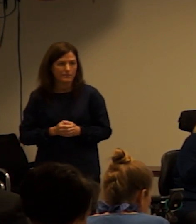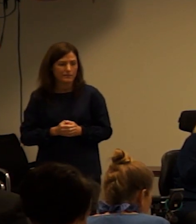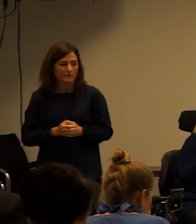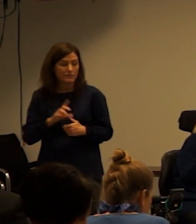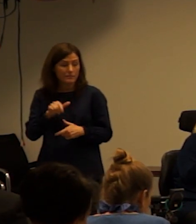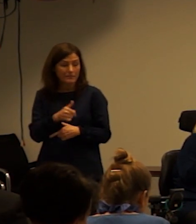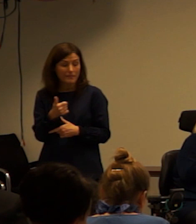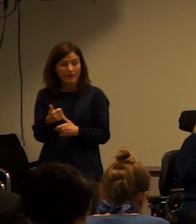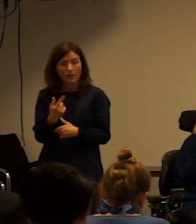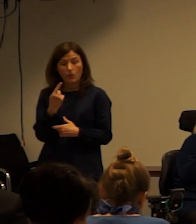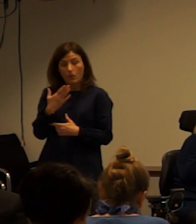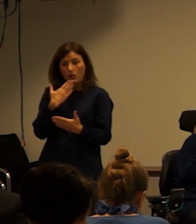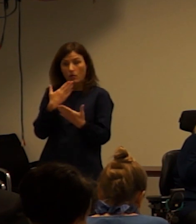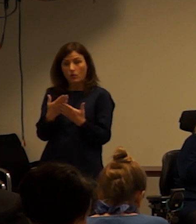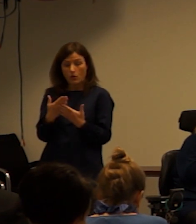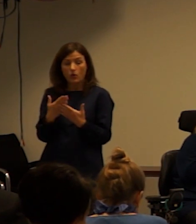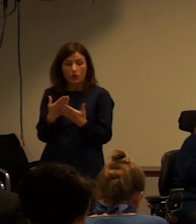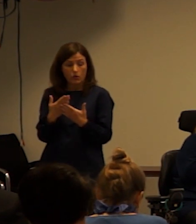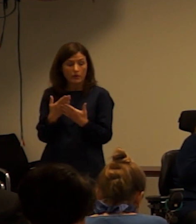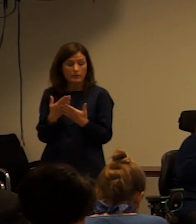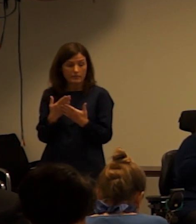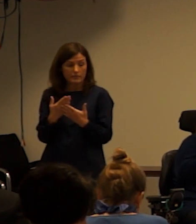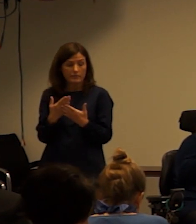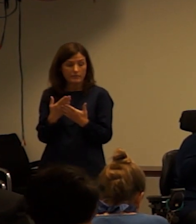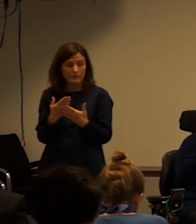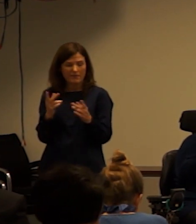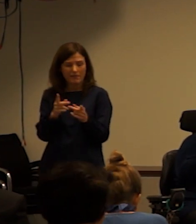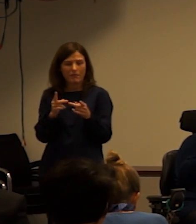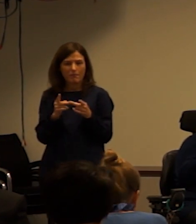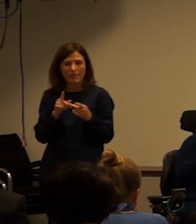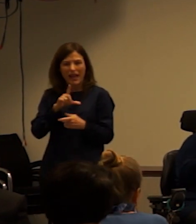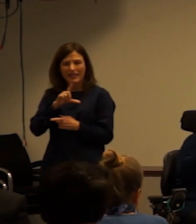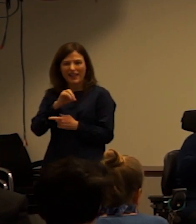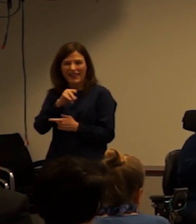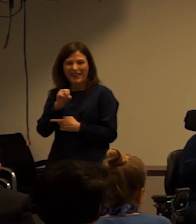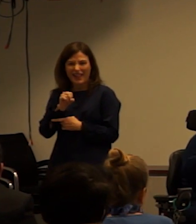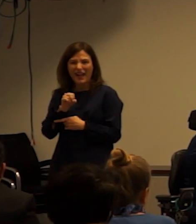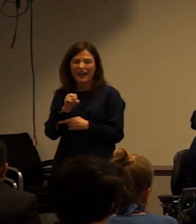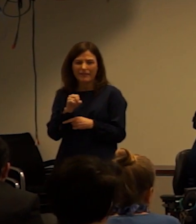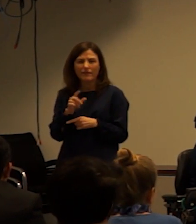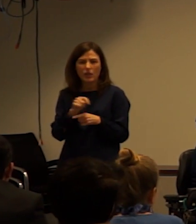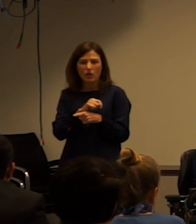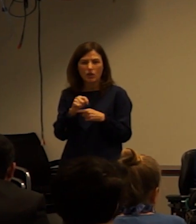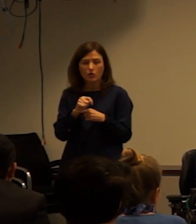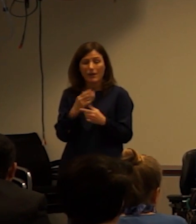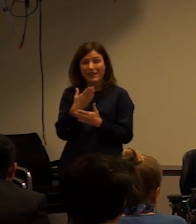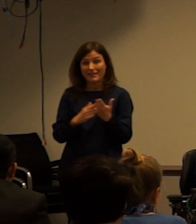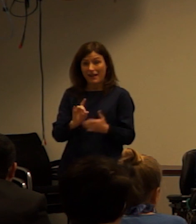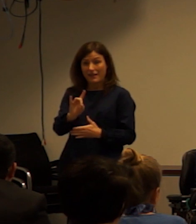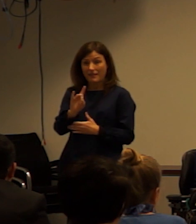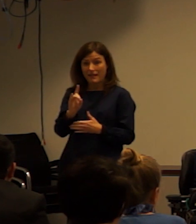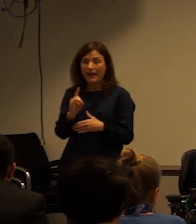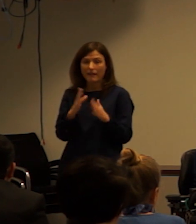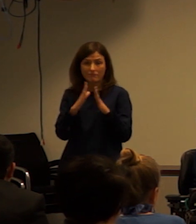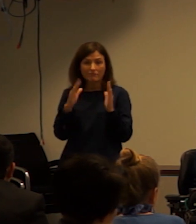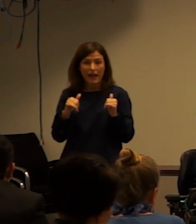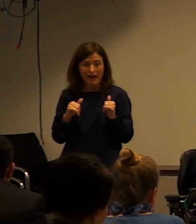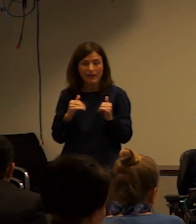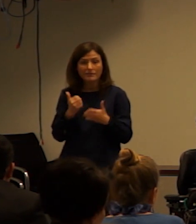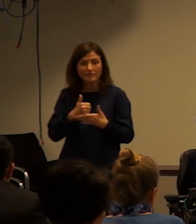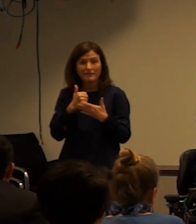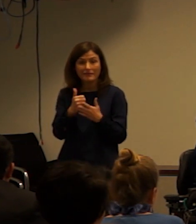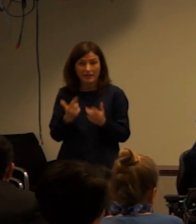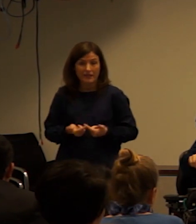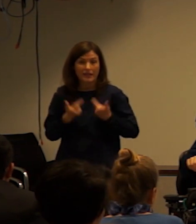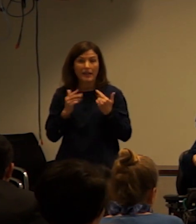Anything else? One really good place that likes training is sometimes housing, like Section 8 housing or assisted living housing, because they